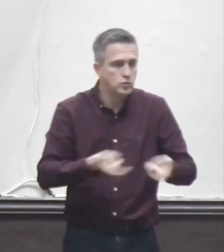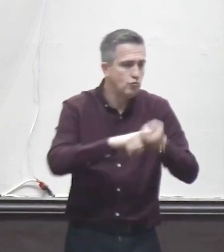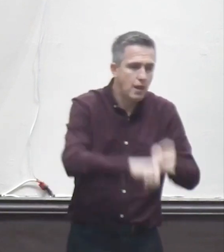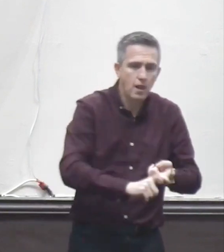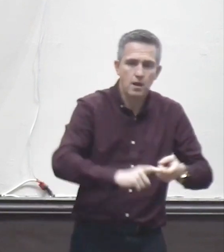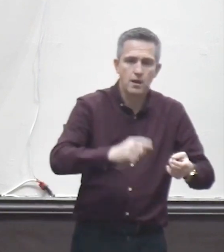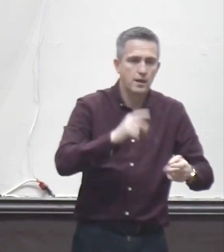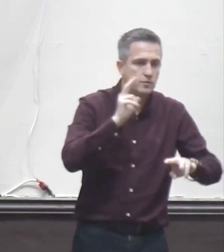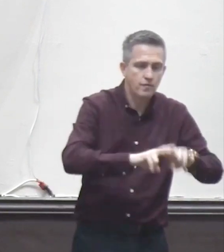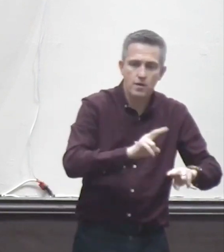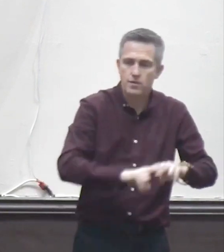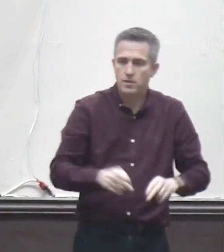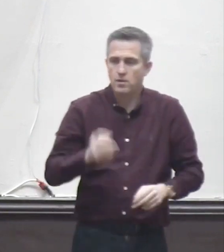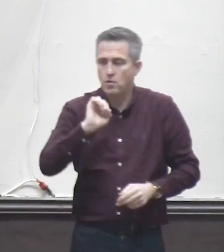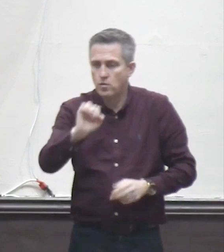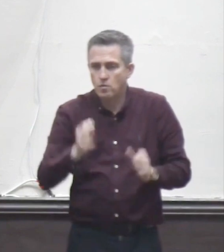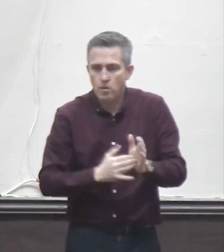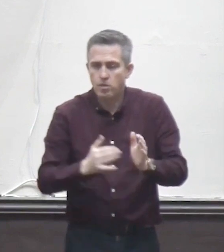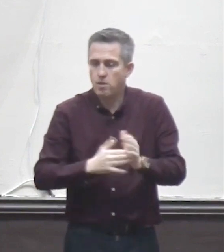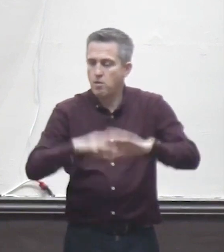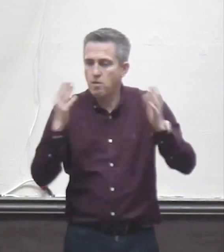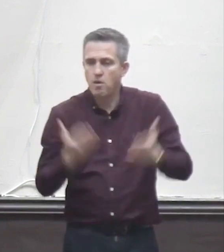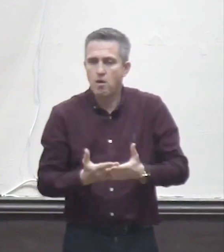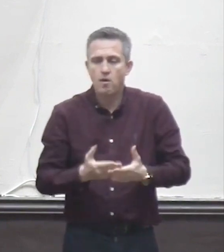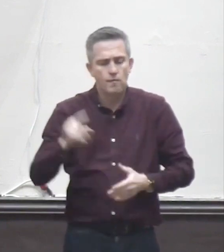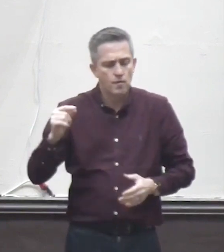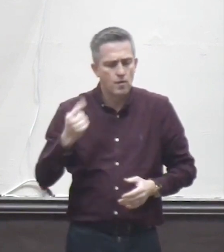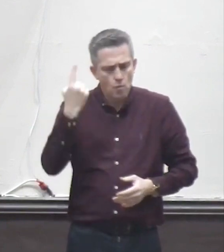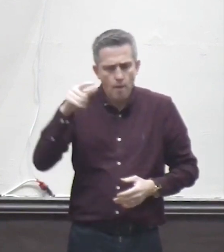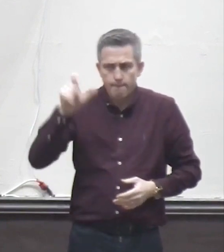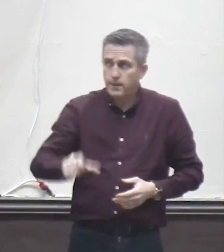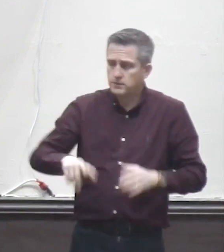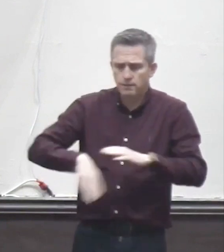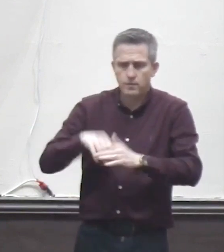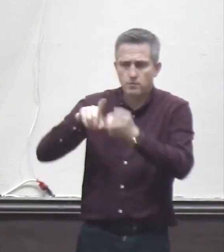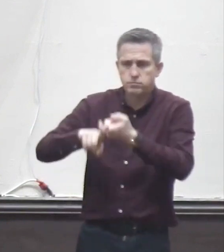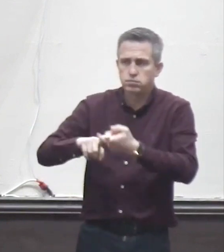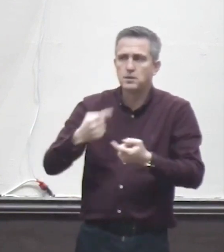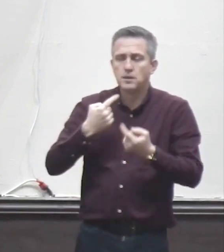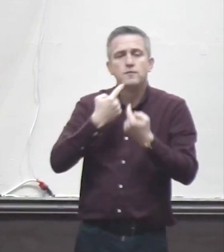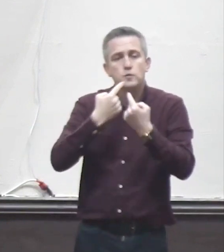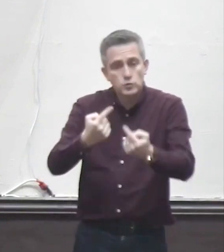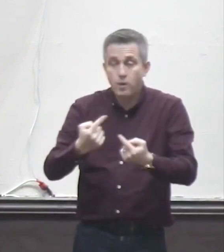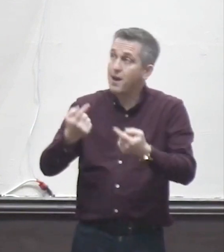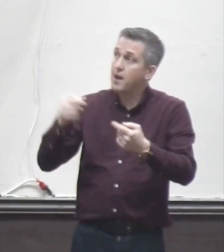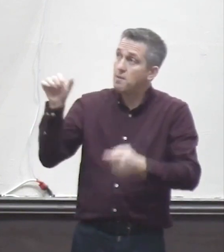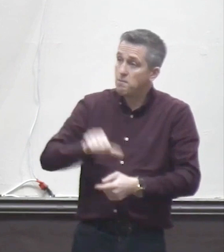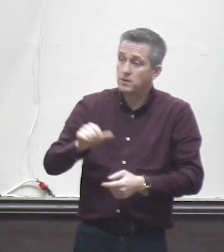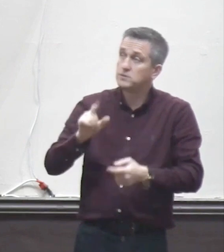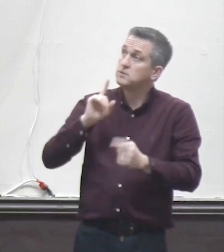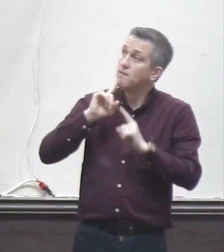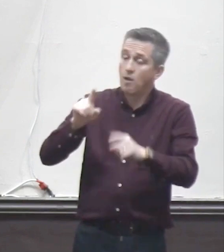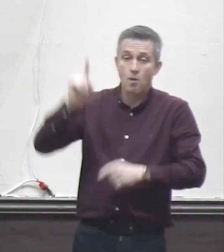fathers or anything other than that of Allah Azza wa Jal. If you swear, then swear by Allah or